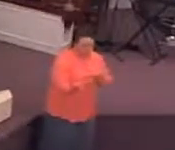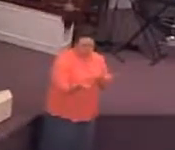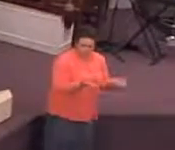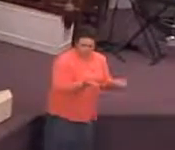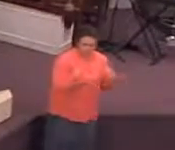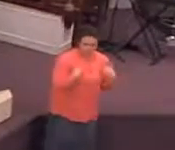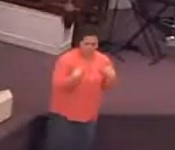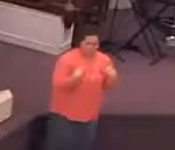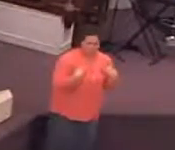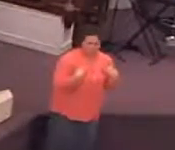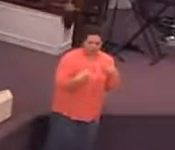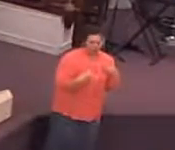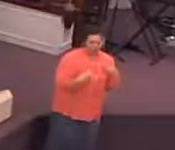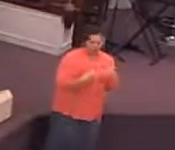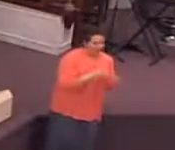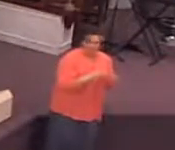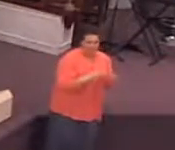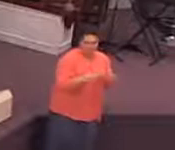tonight.